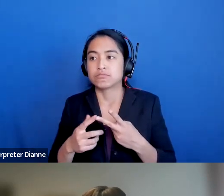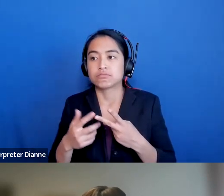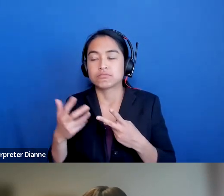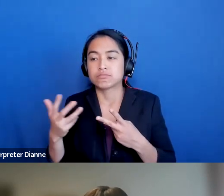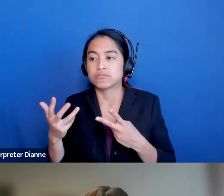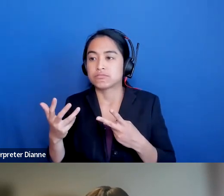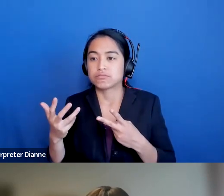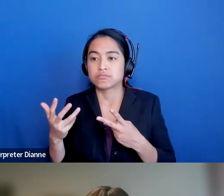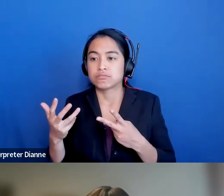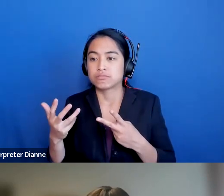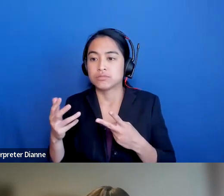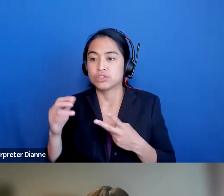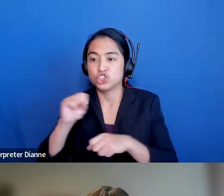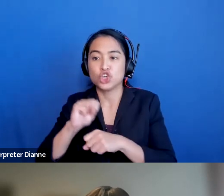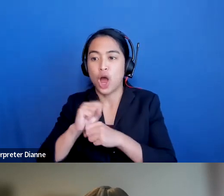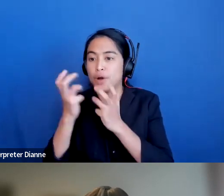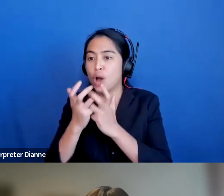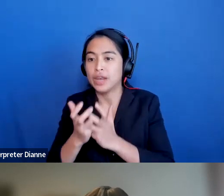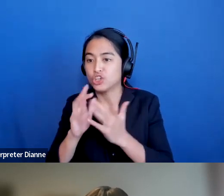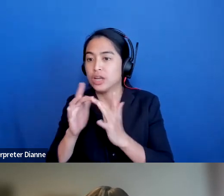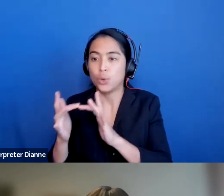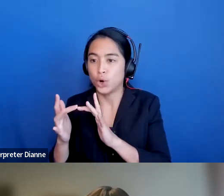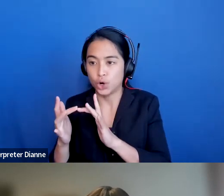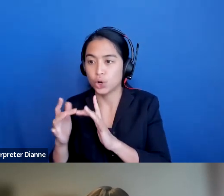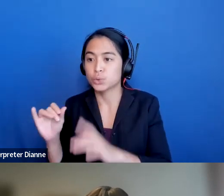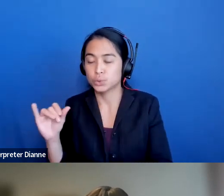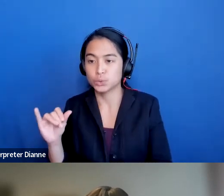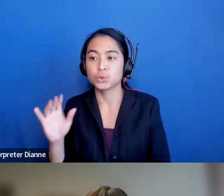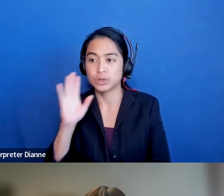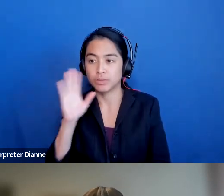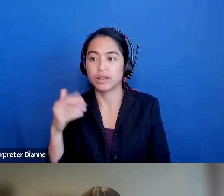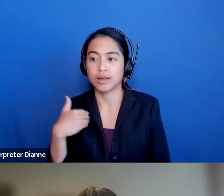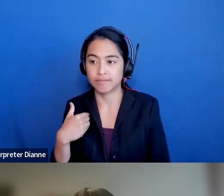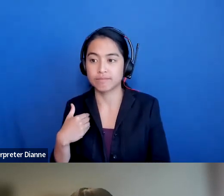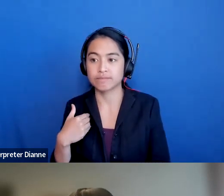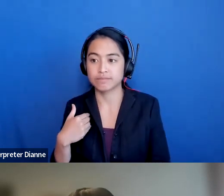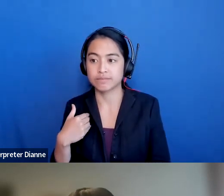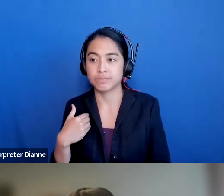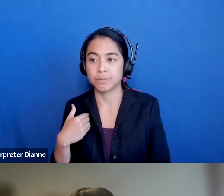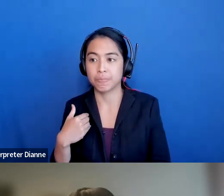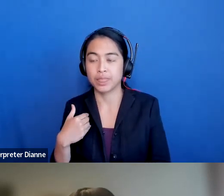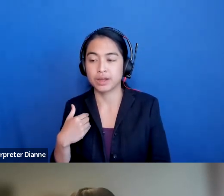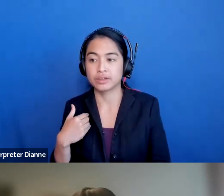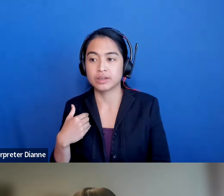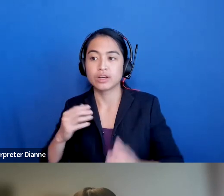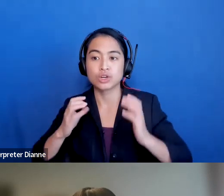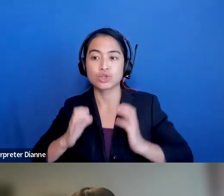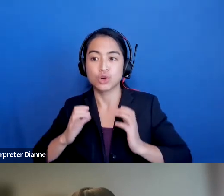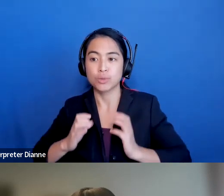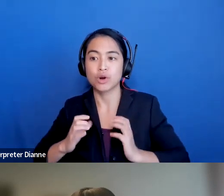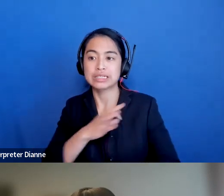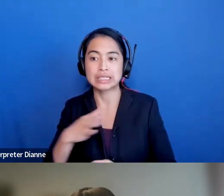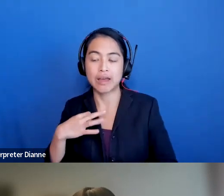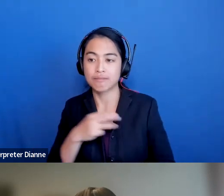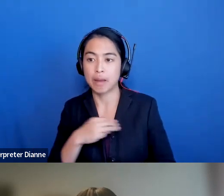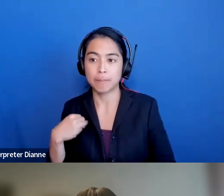even looking at job accommodation network, we'll have a consumer and a staff member get